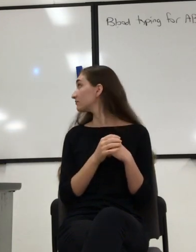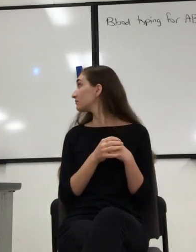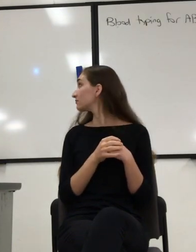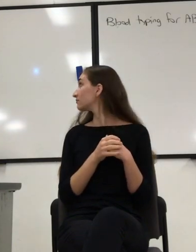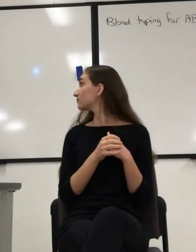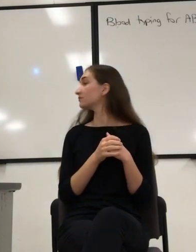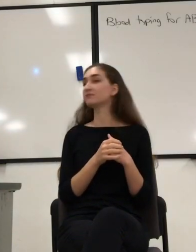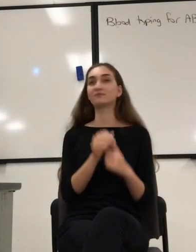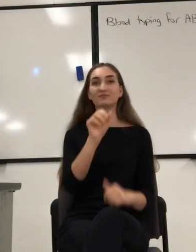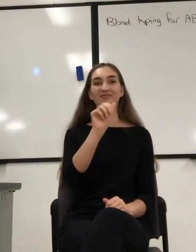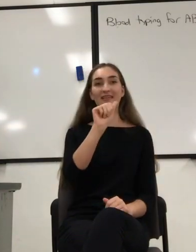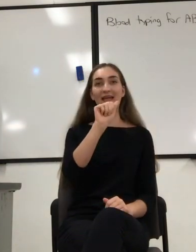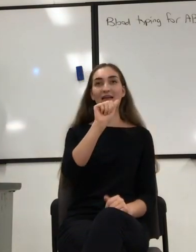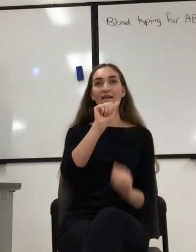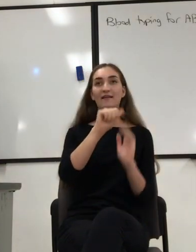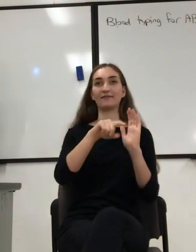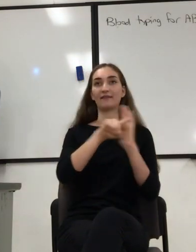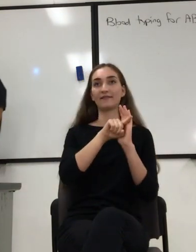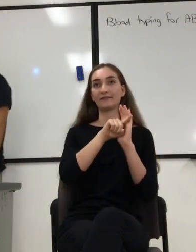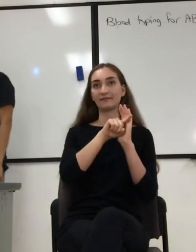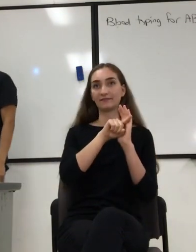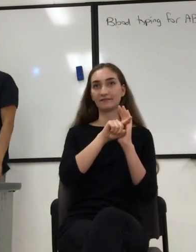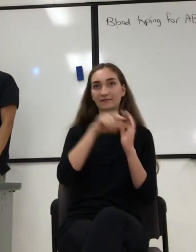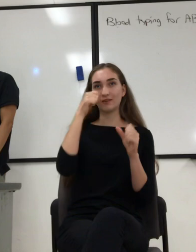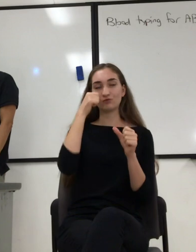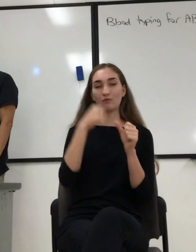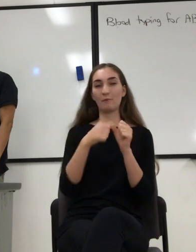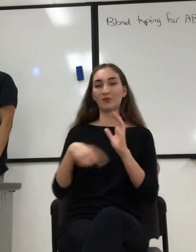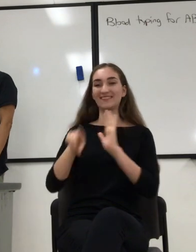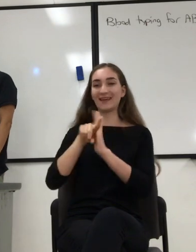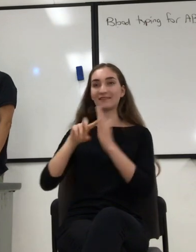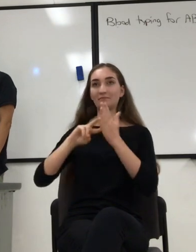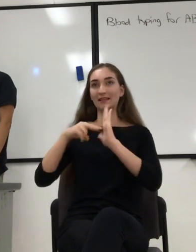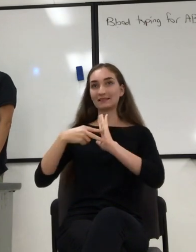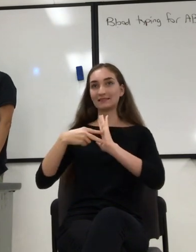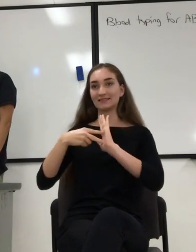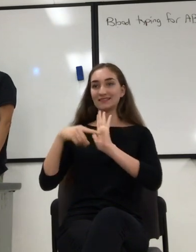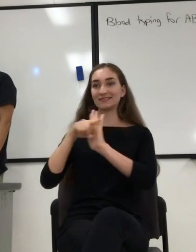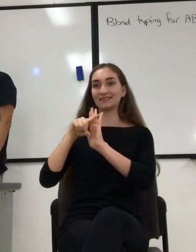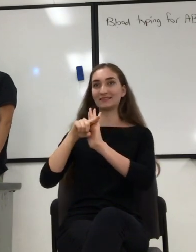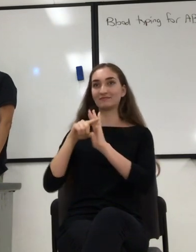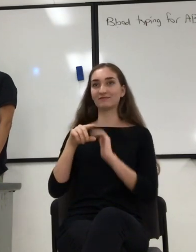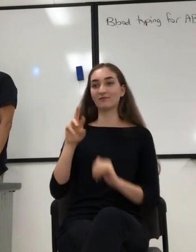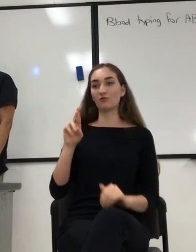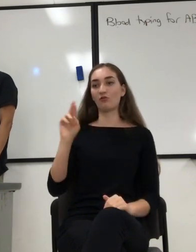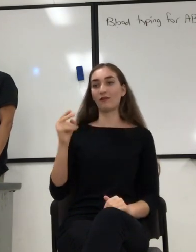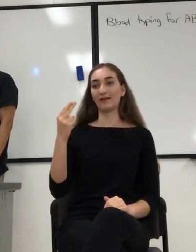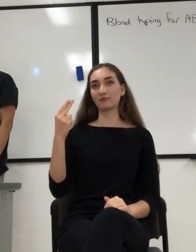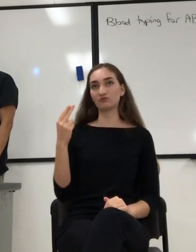a negative. Remember what the negative sign refers to? Which system? RH.